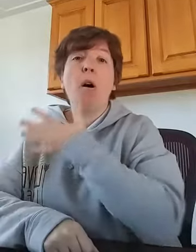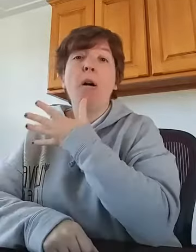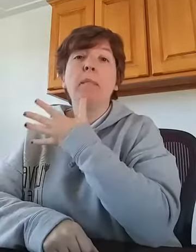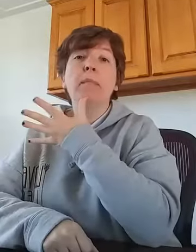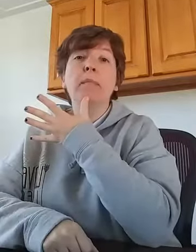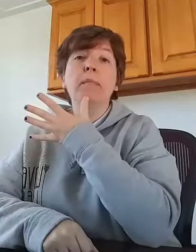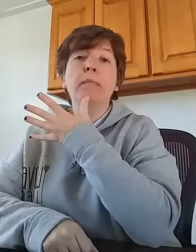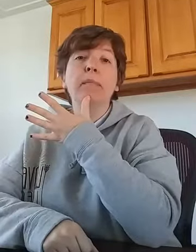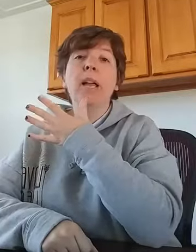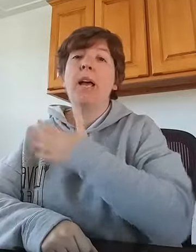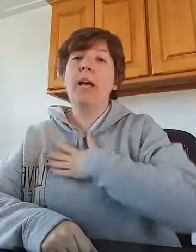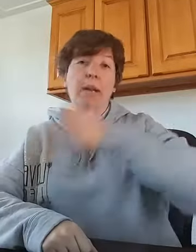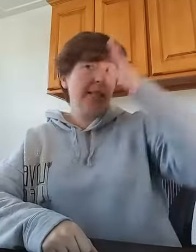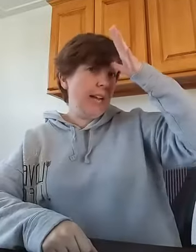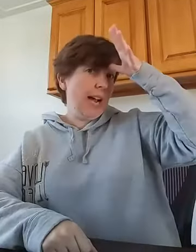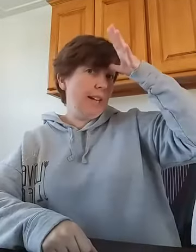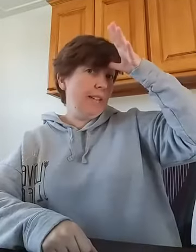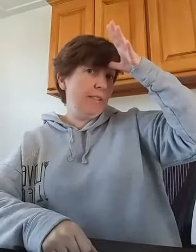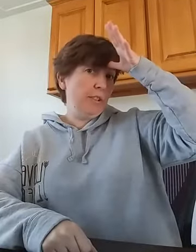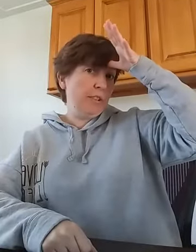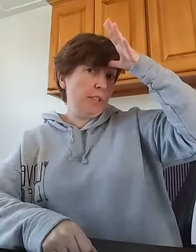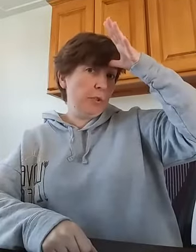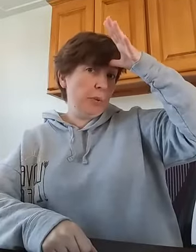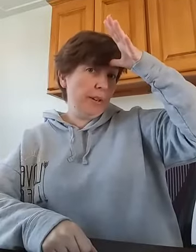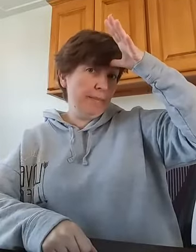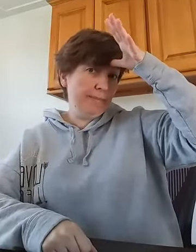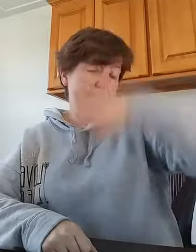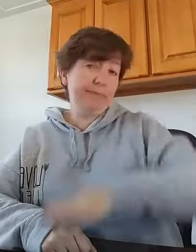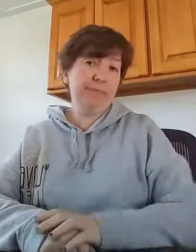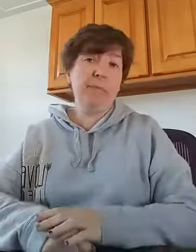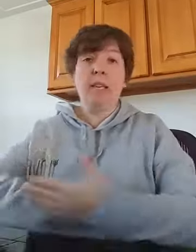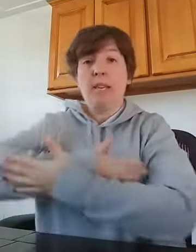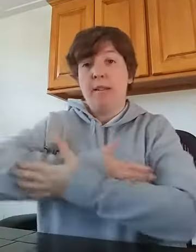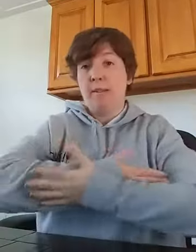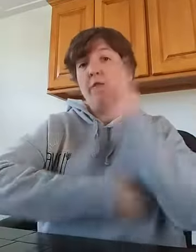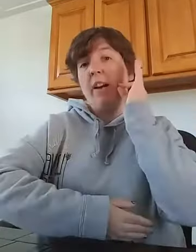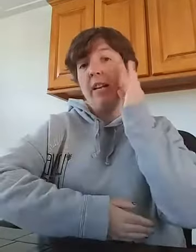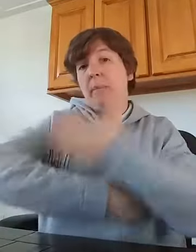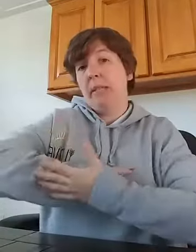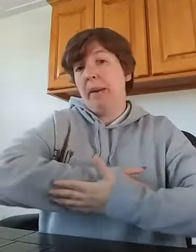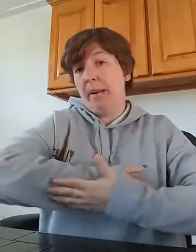mom and my dad are in the story. Frankie was a baby.